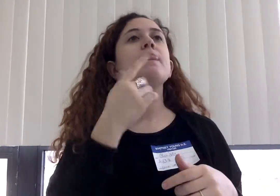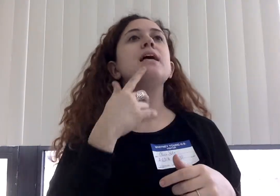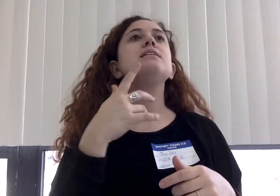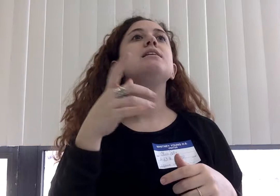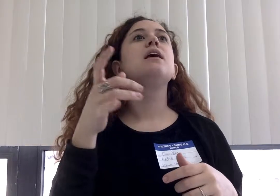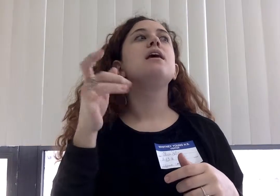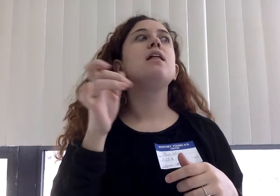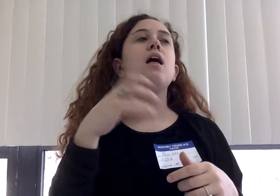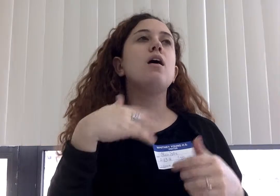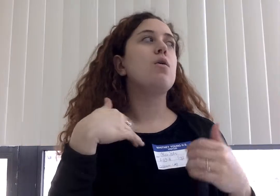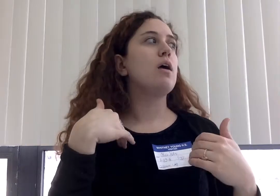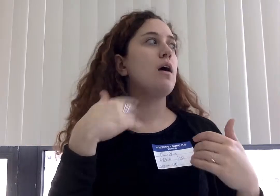equals